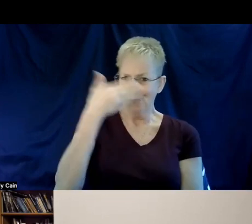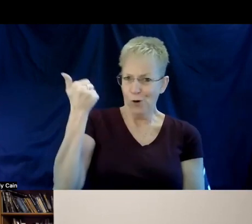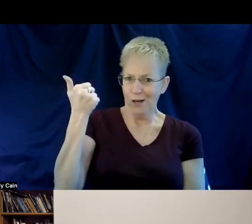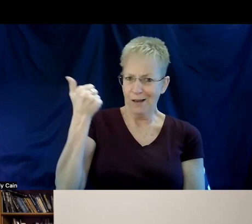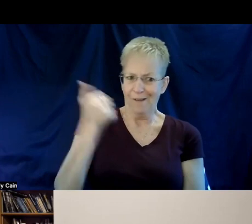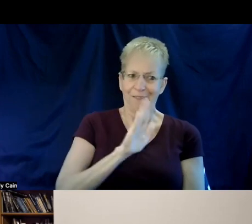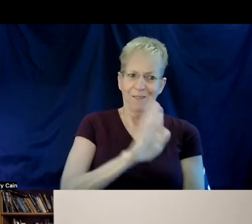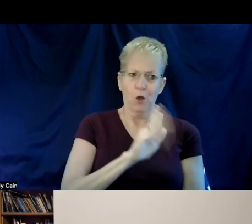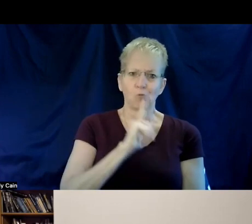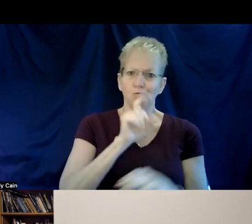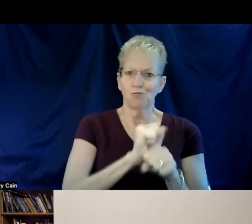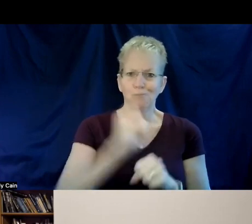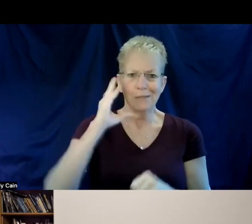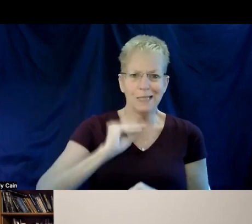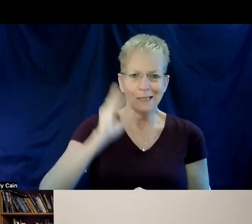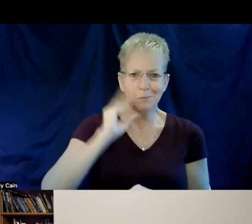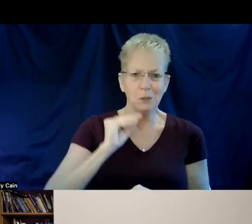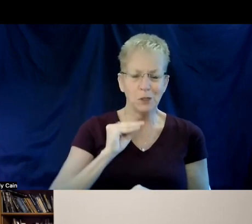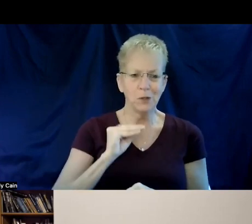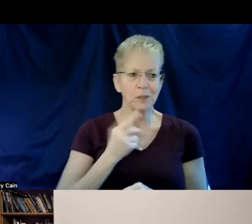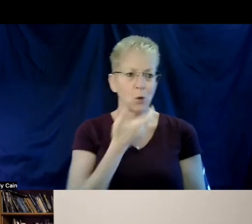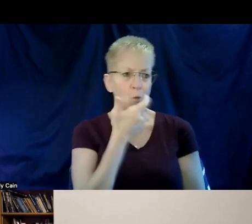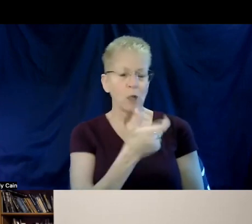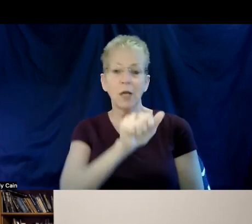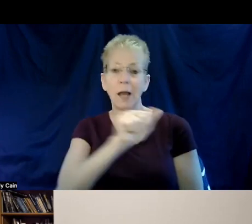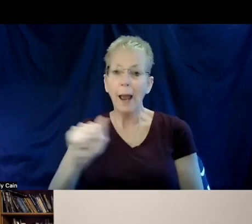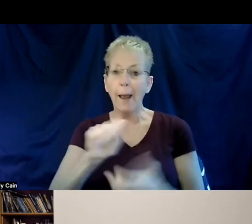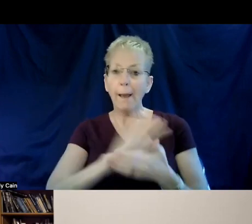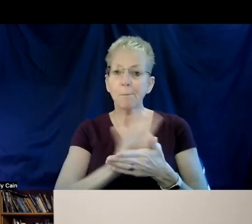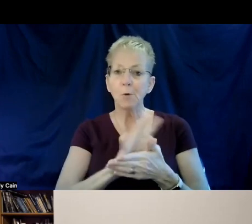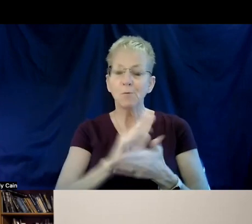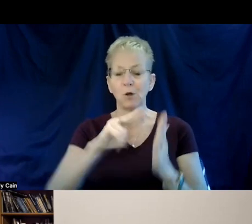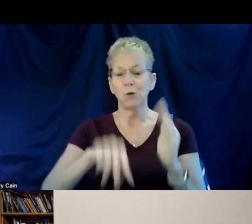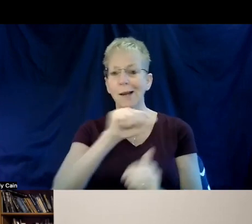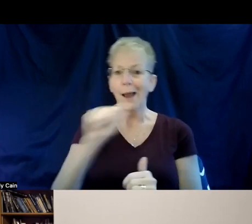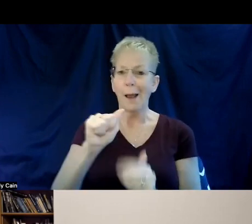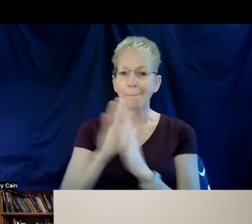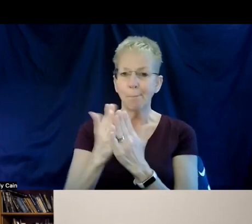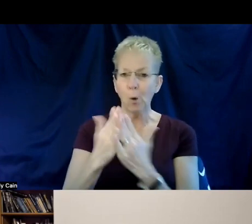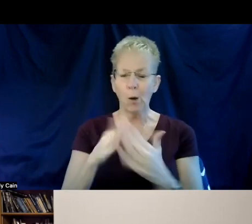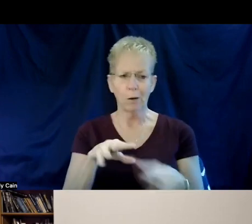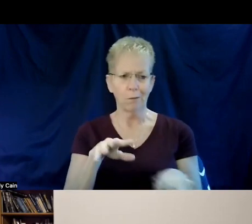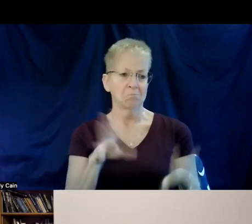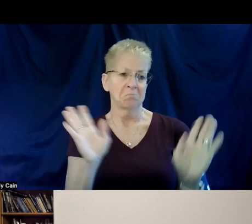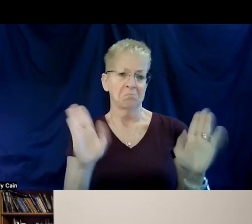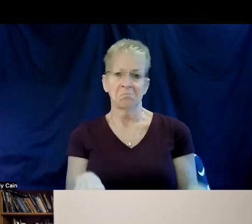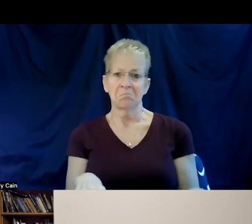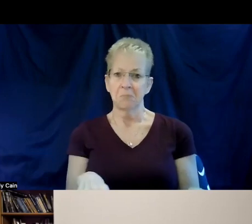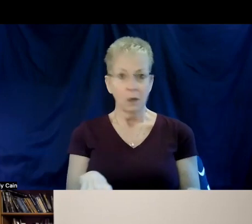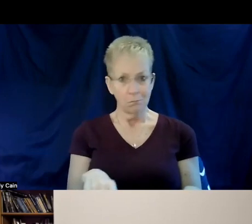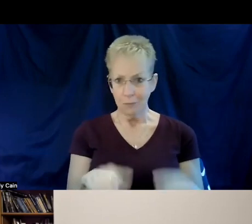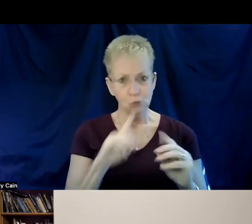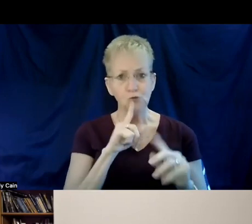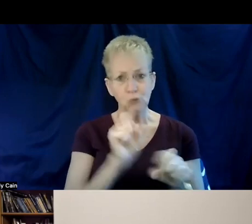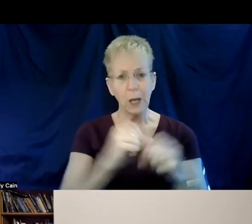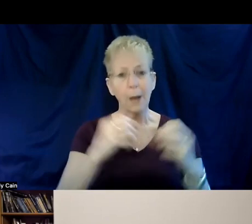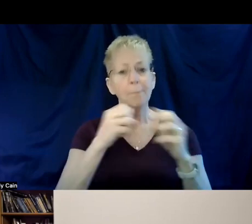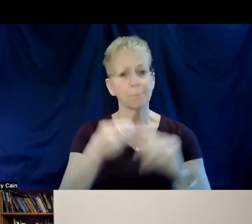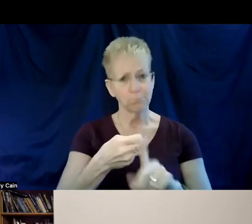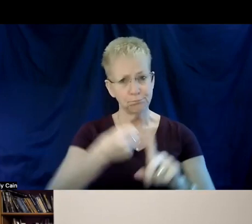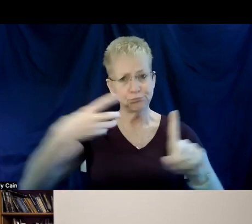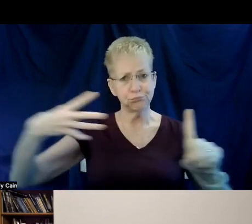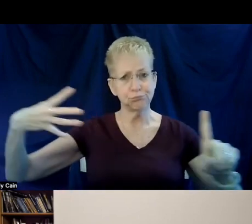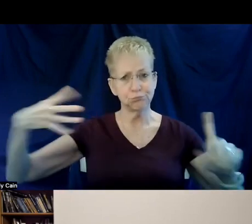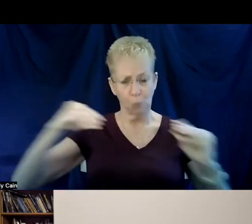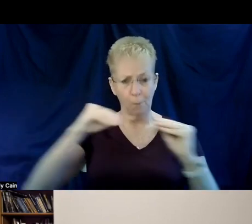viewing these, just reading a book or watching a movie, and then you leave. It's so much more than that. If that